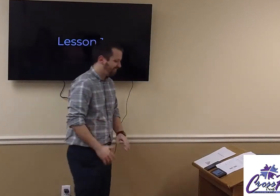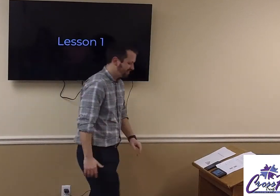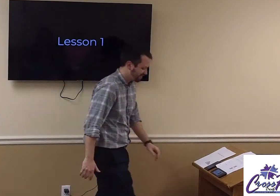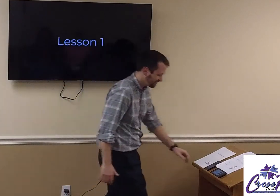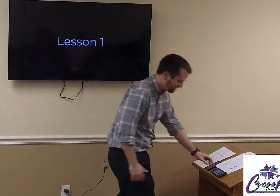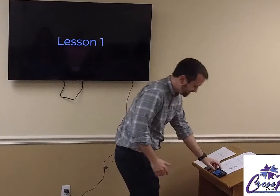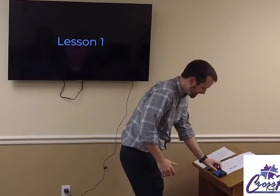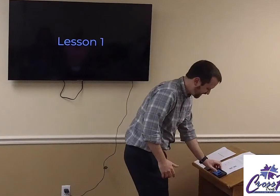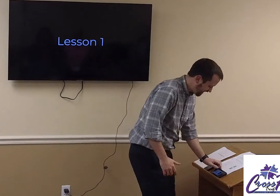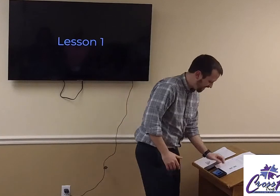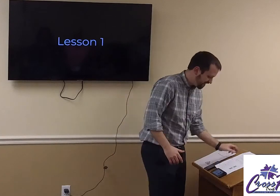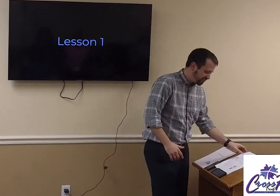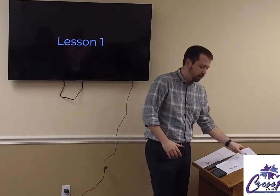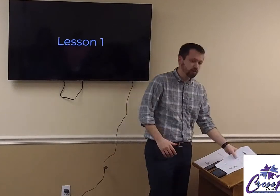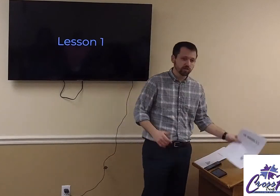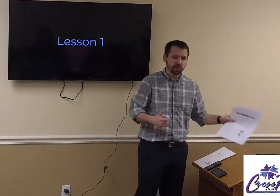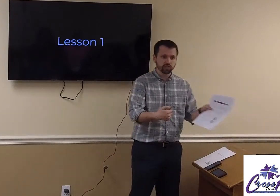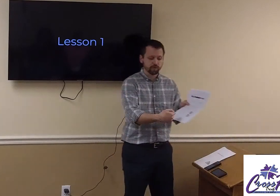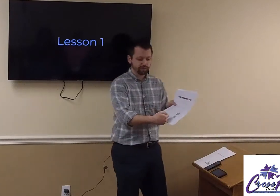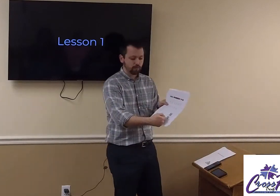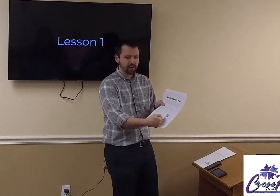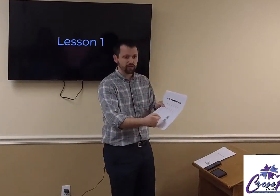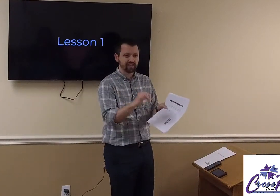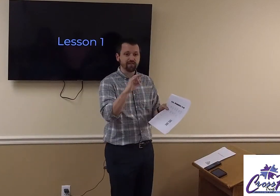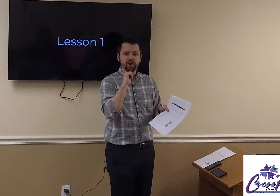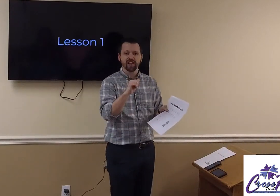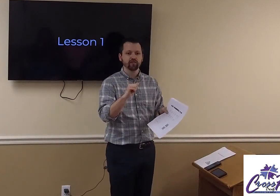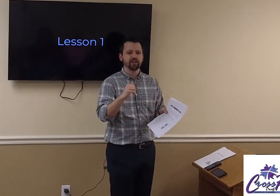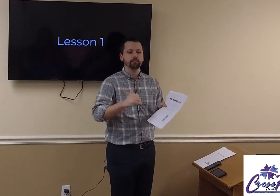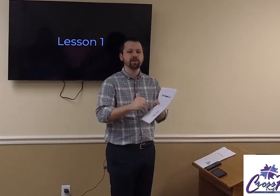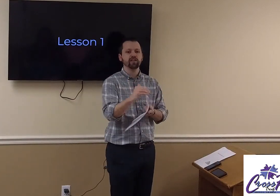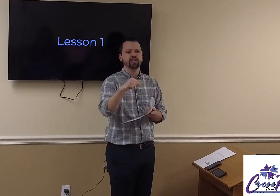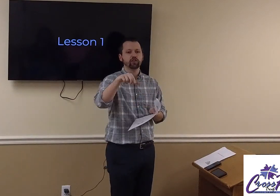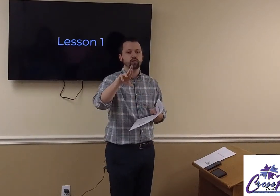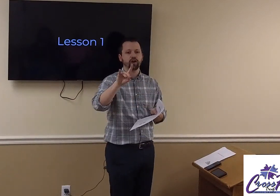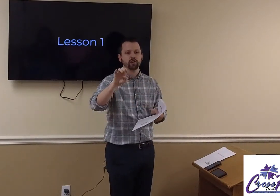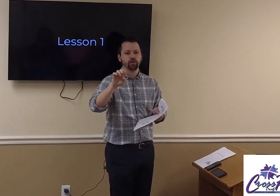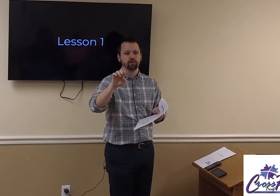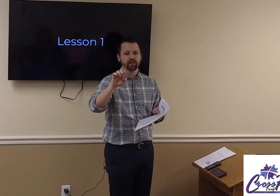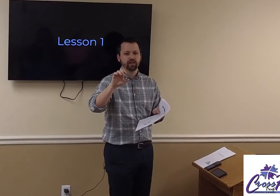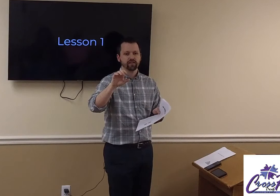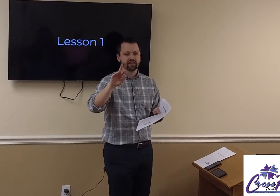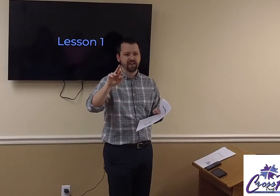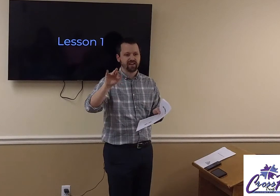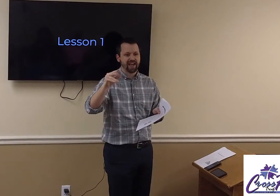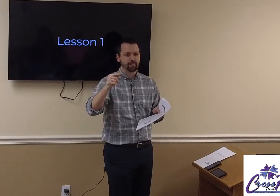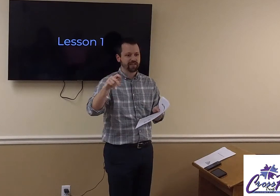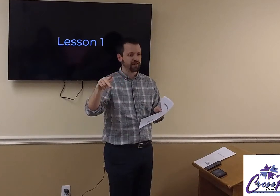So, yes. So you should be able to just put your phone right over this. If not, there's like a million QR code scanning apps out